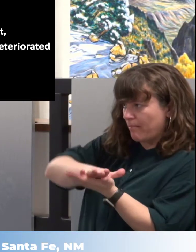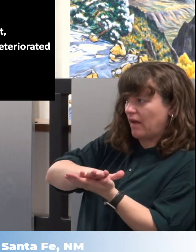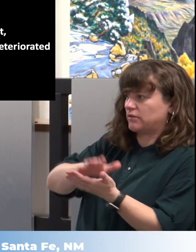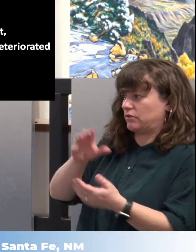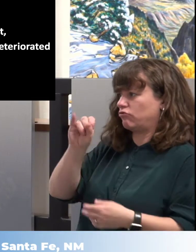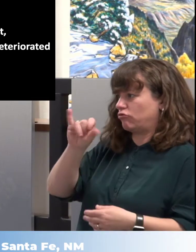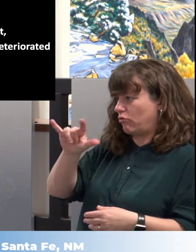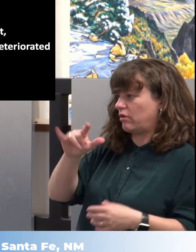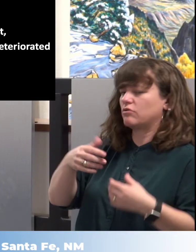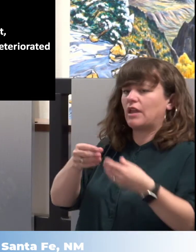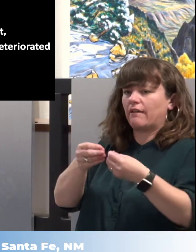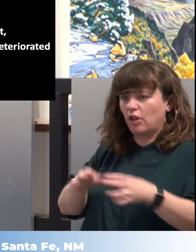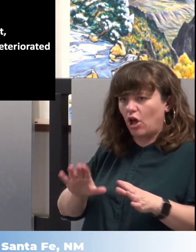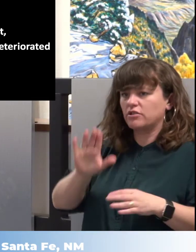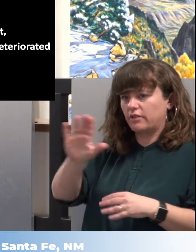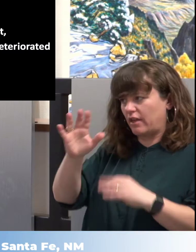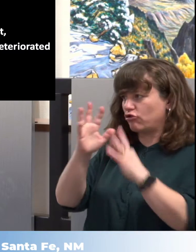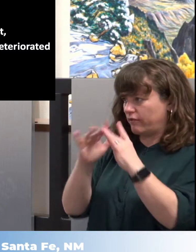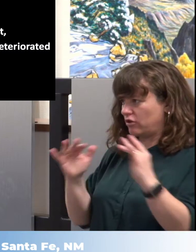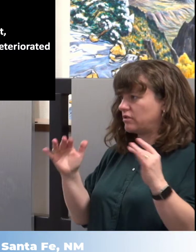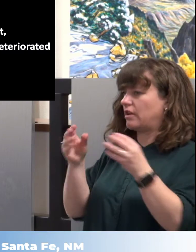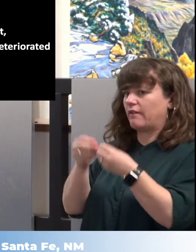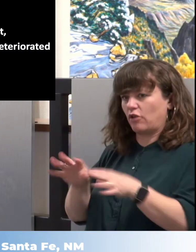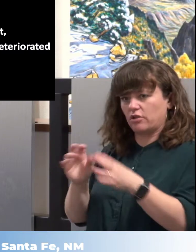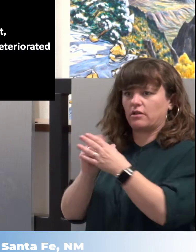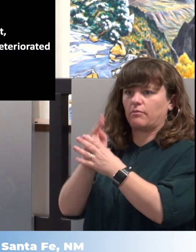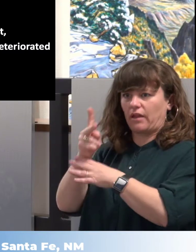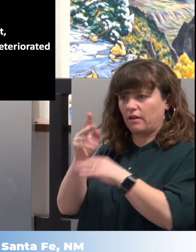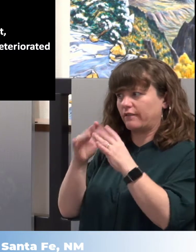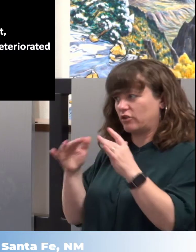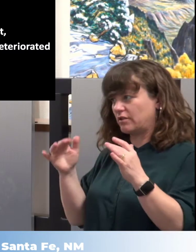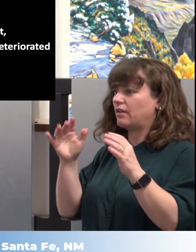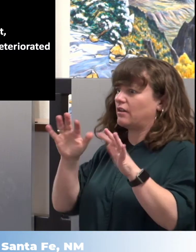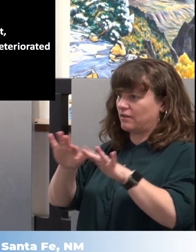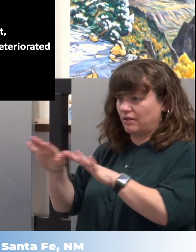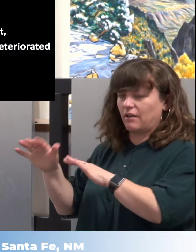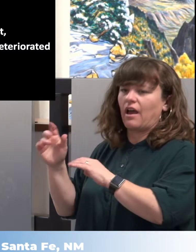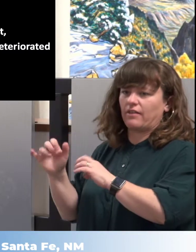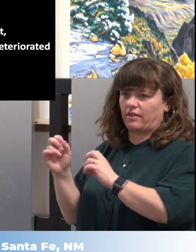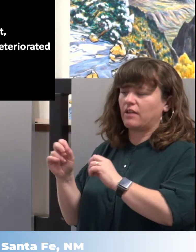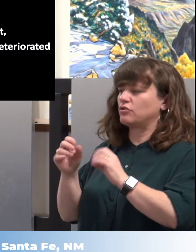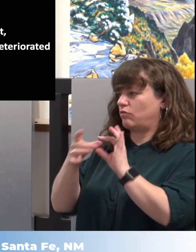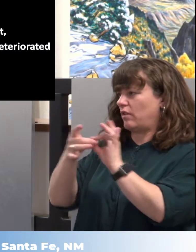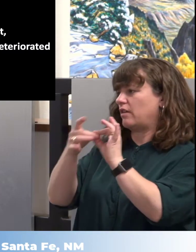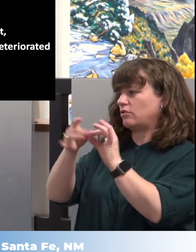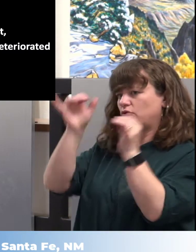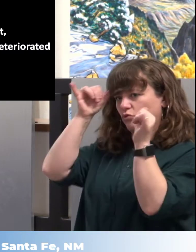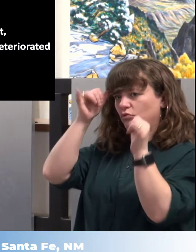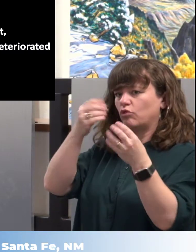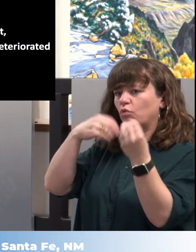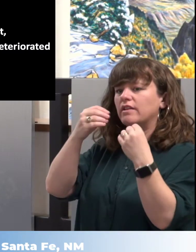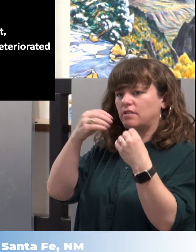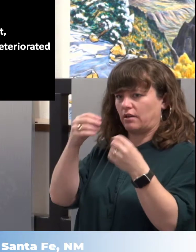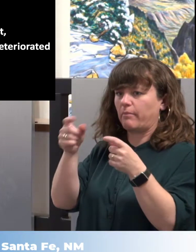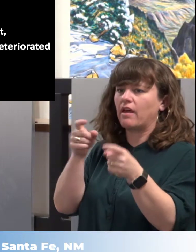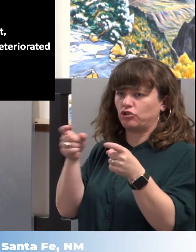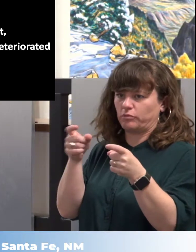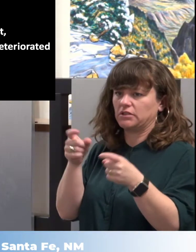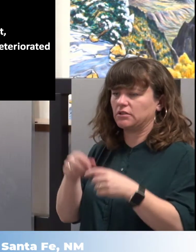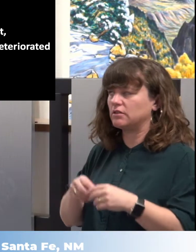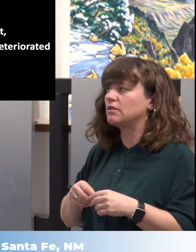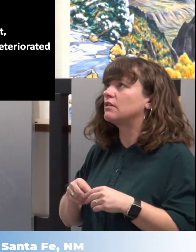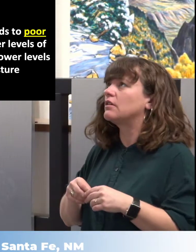because they've lost their microbial diversity, because they've lost plant diversity. And that often comes back to grazing management. But when we have